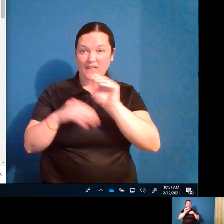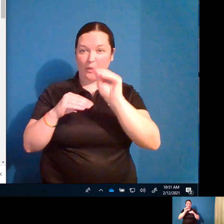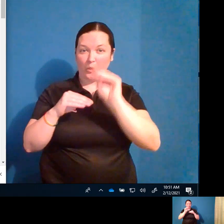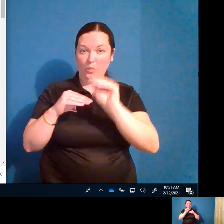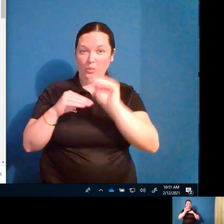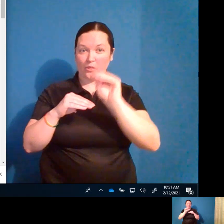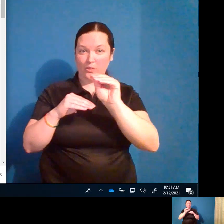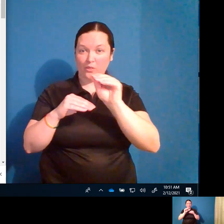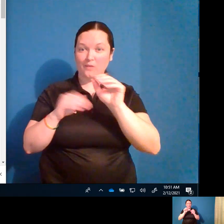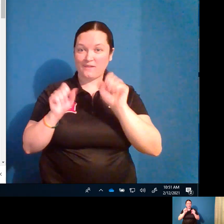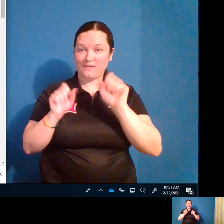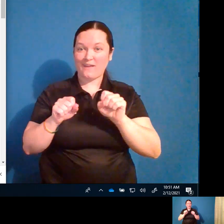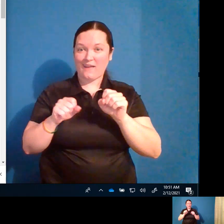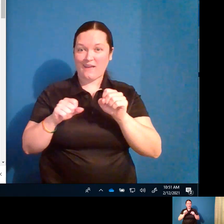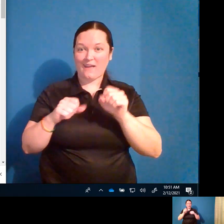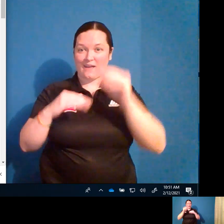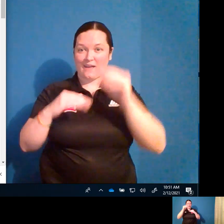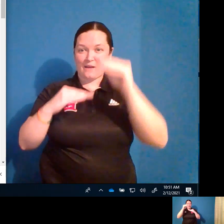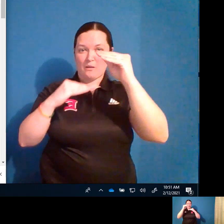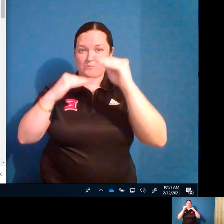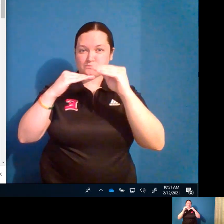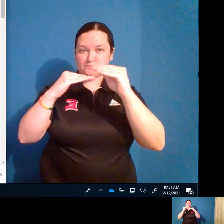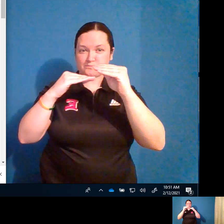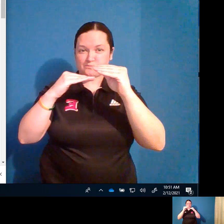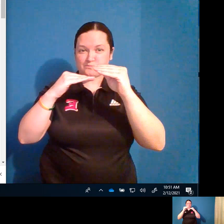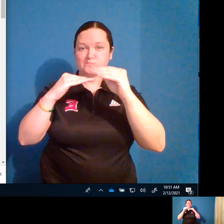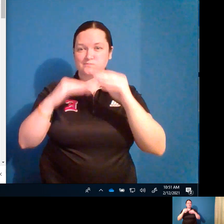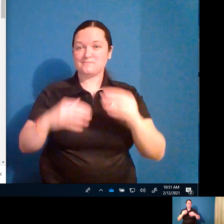down. See how that sharpens up?